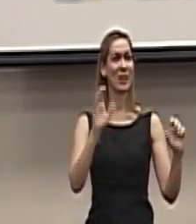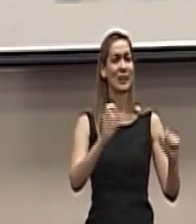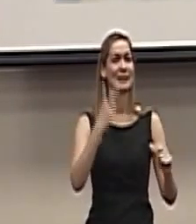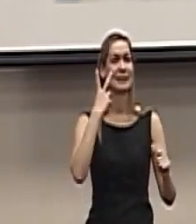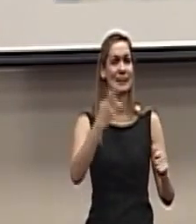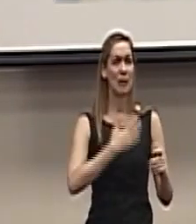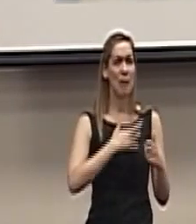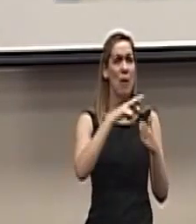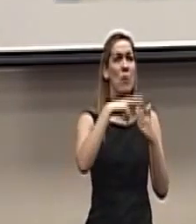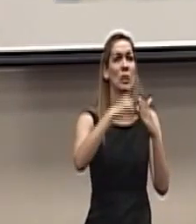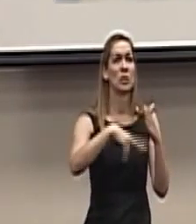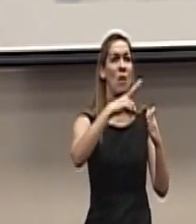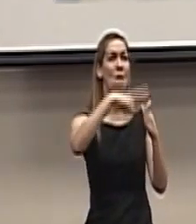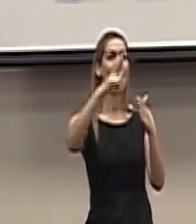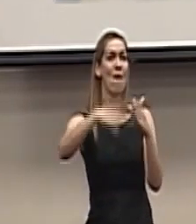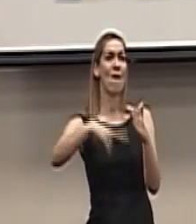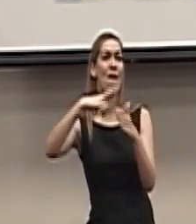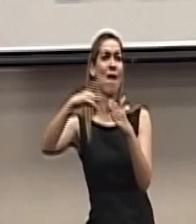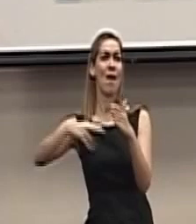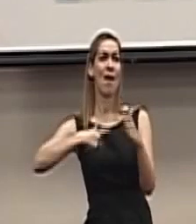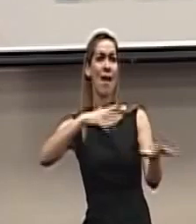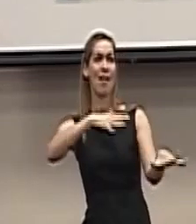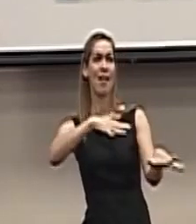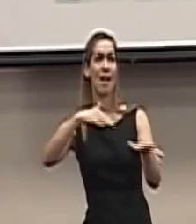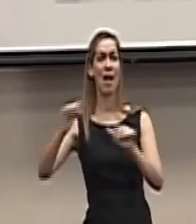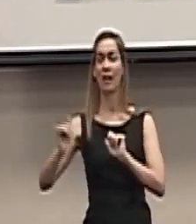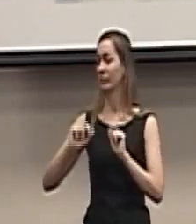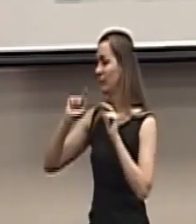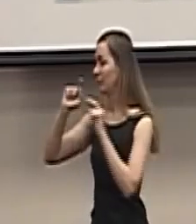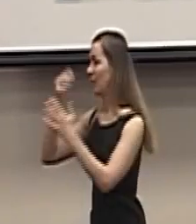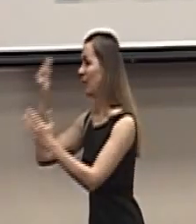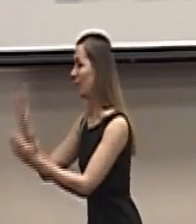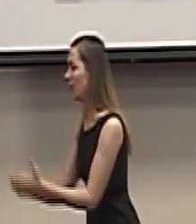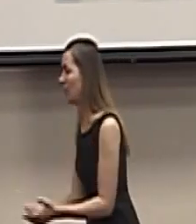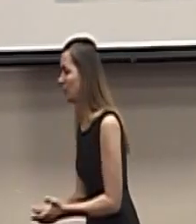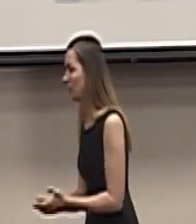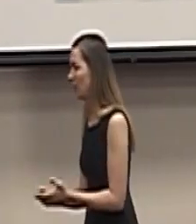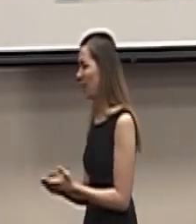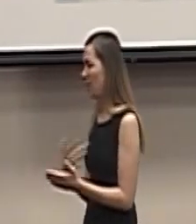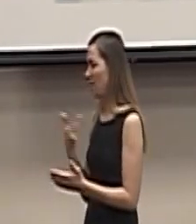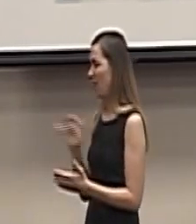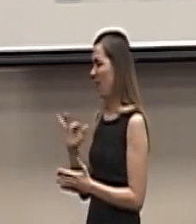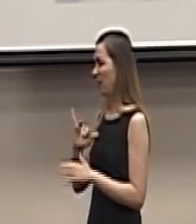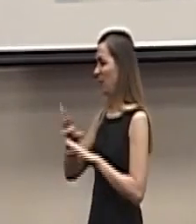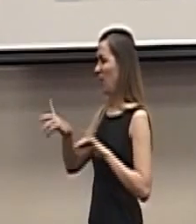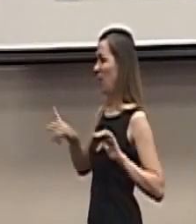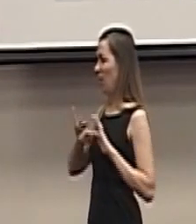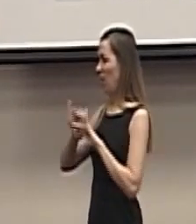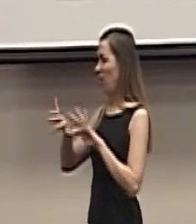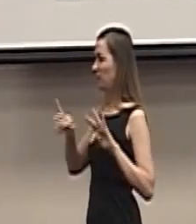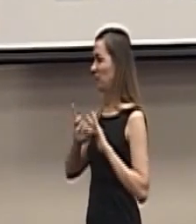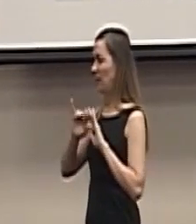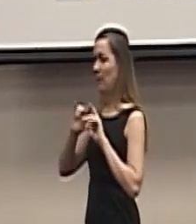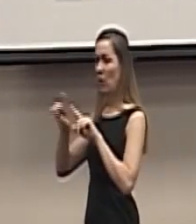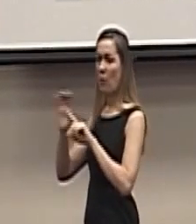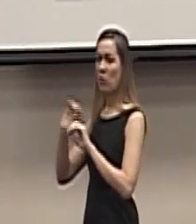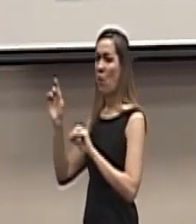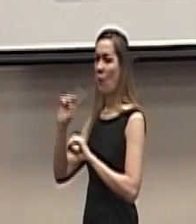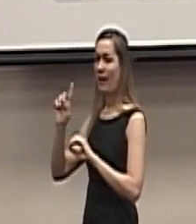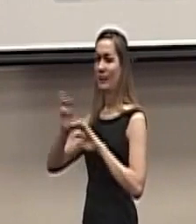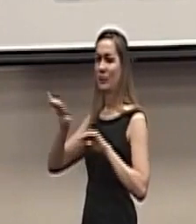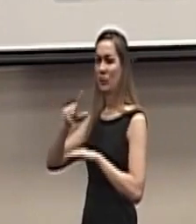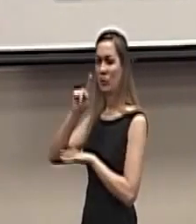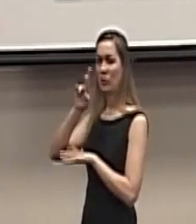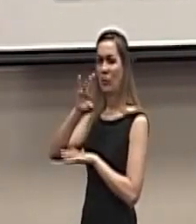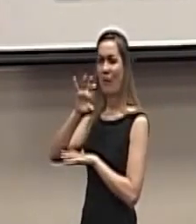did there when I left. And then when I came here, I felt like I was treading water. Very good. A question of significance, a question of purpose. Very